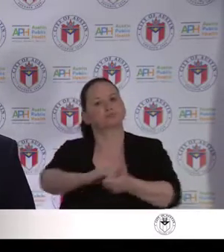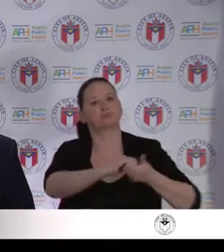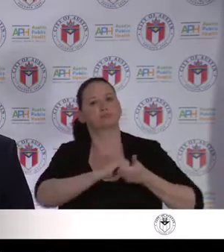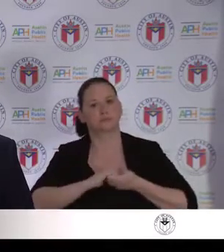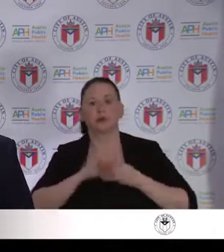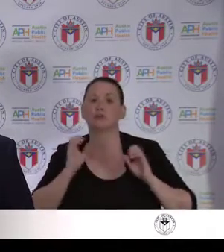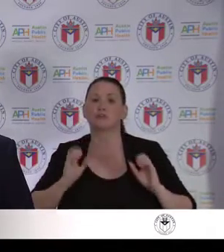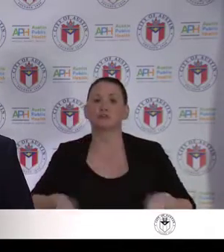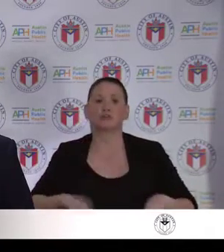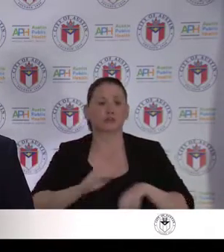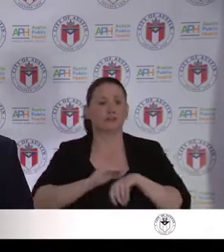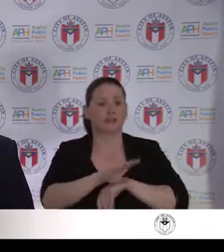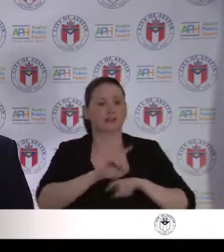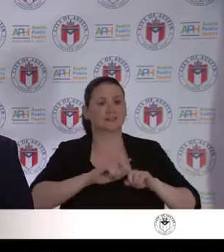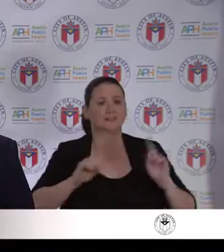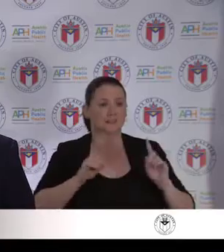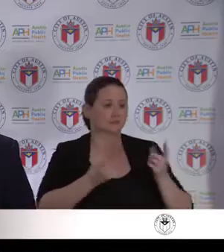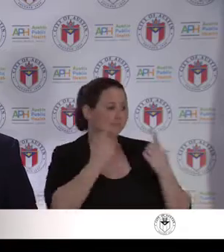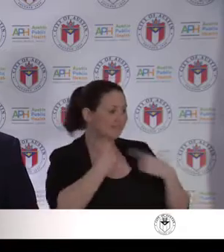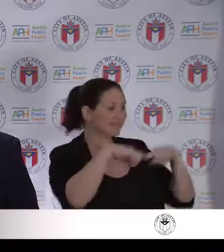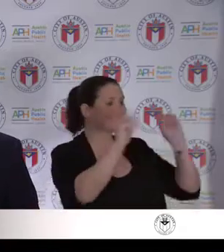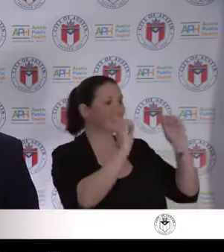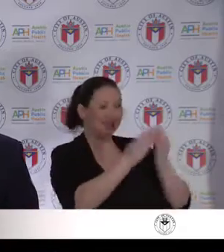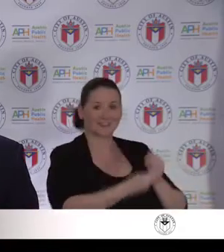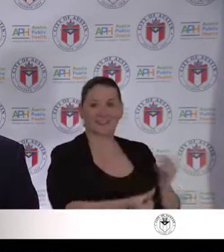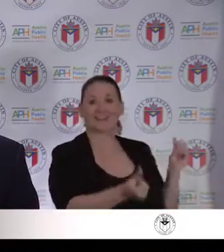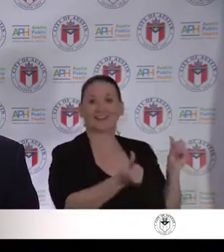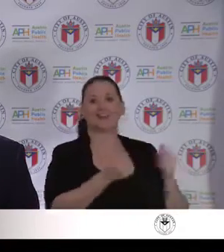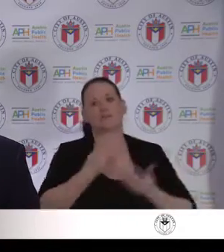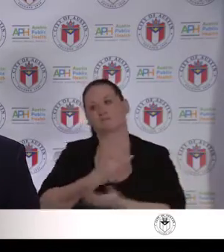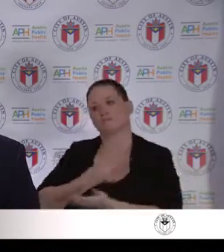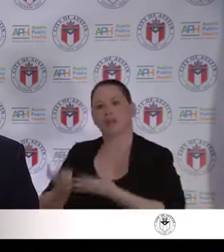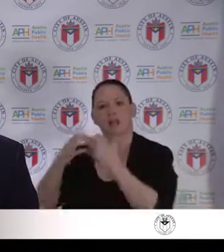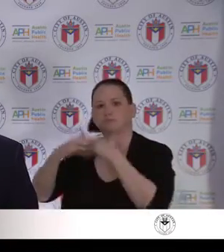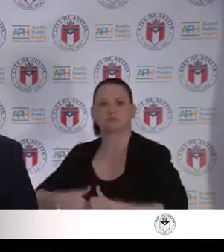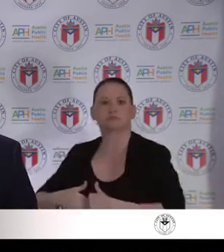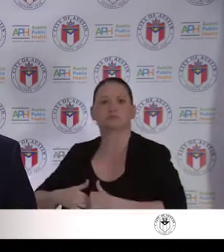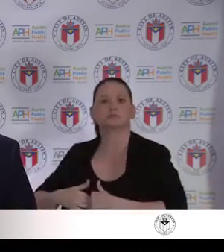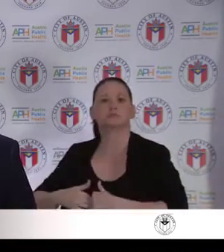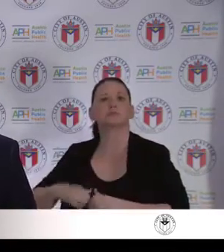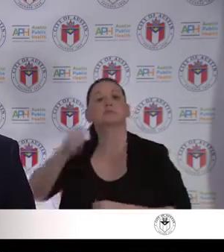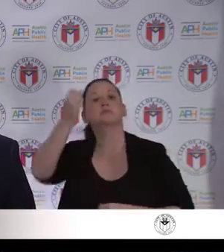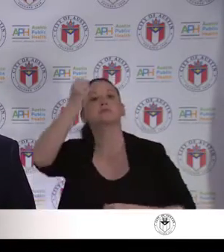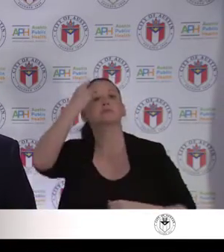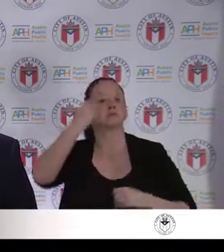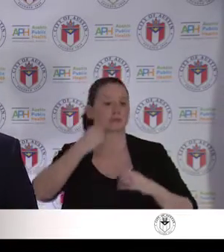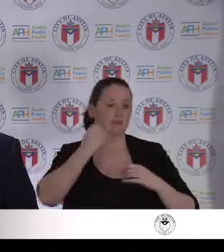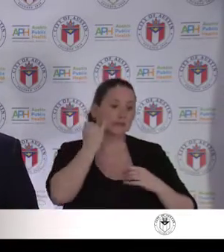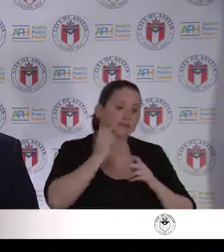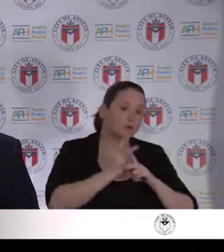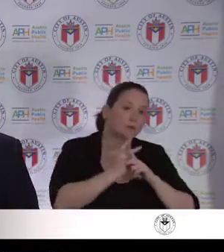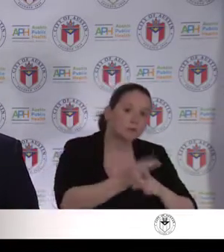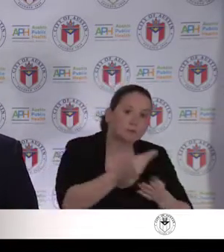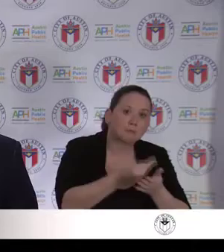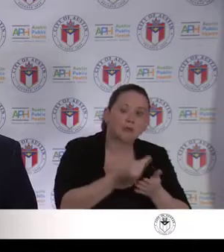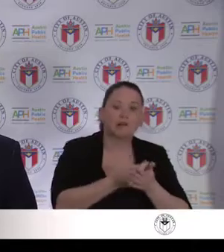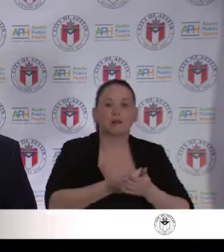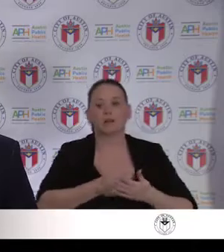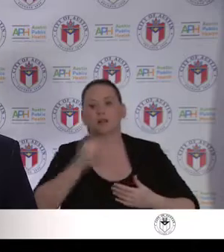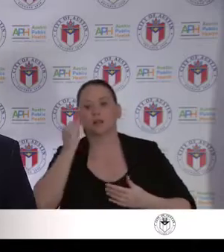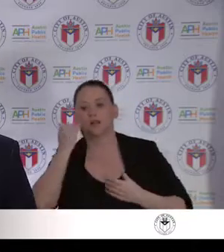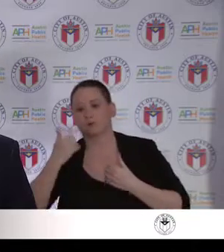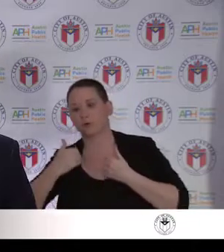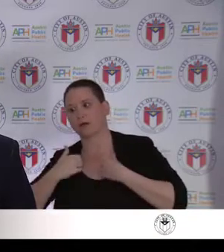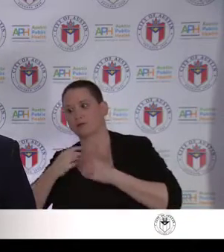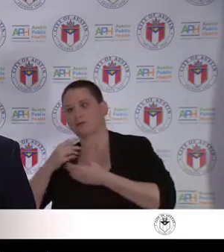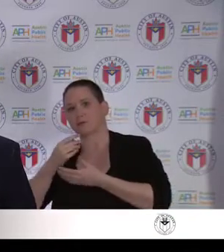between survival and failure. So landlords and lenders and note holders, I would ask